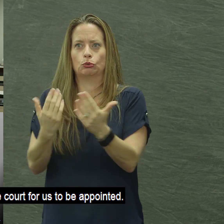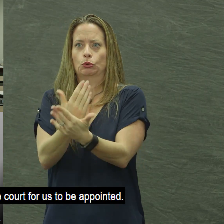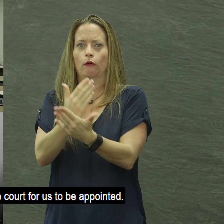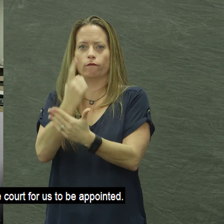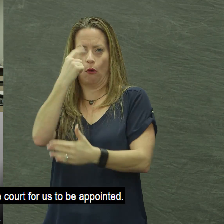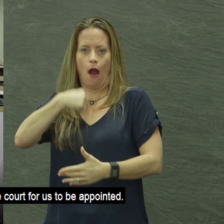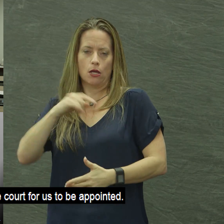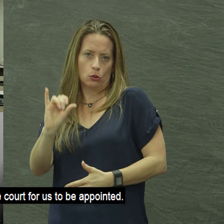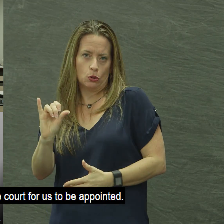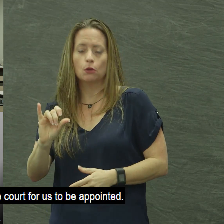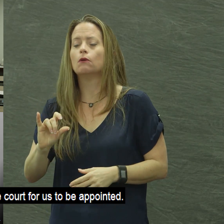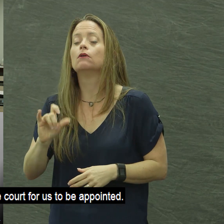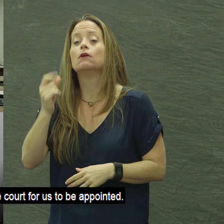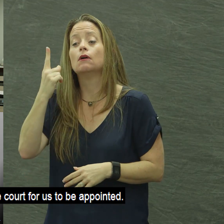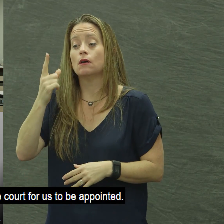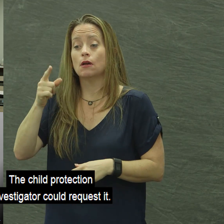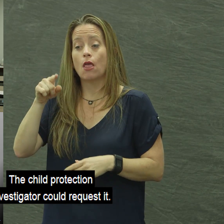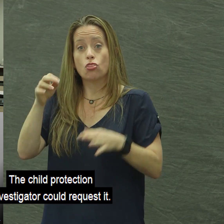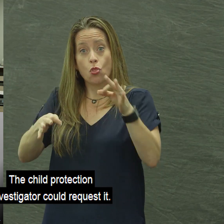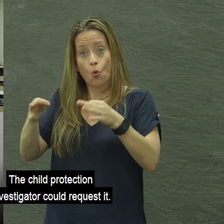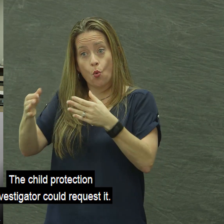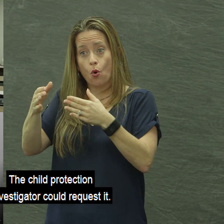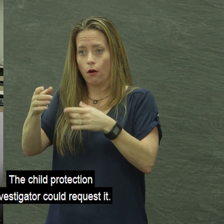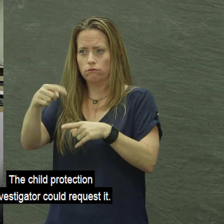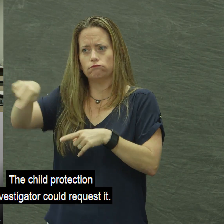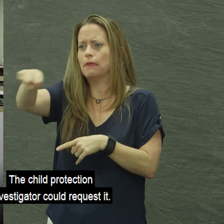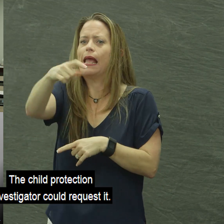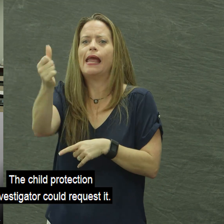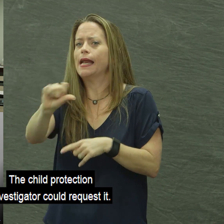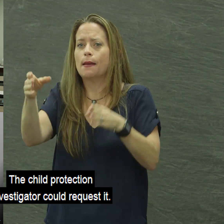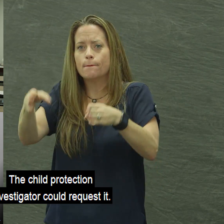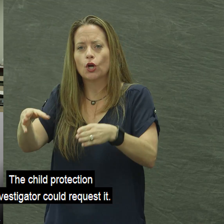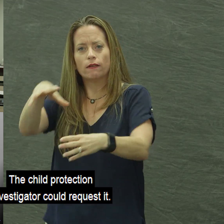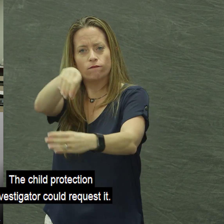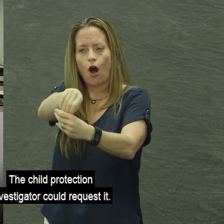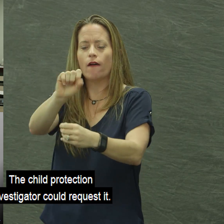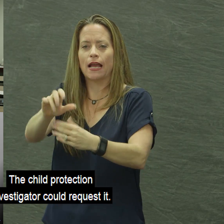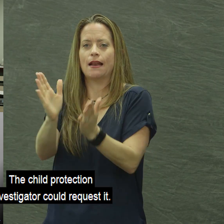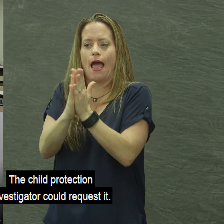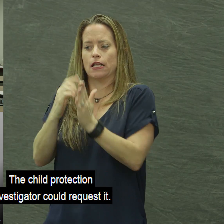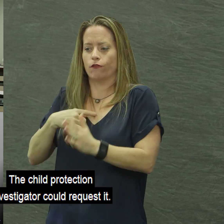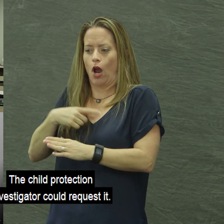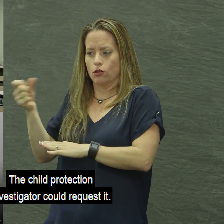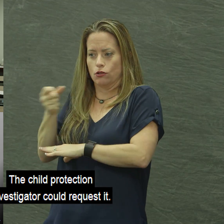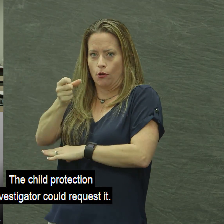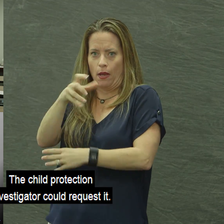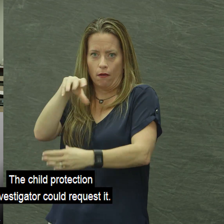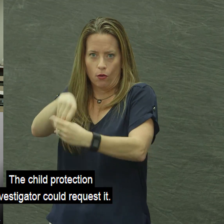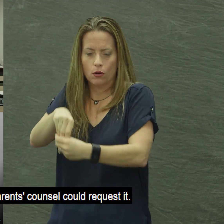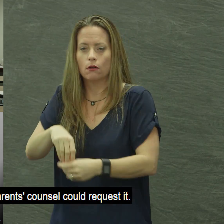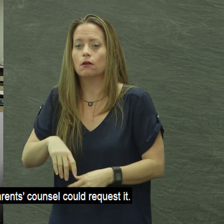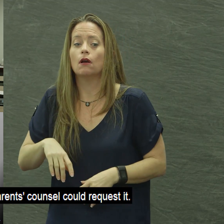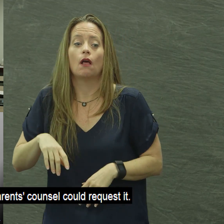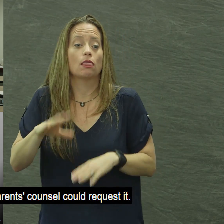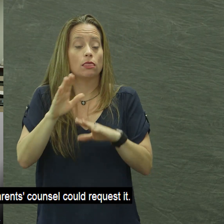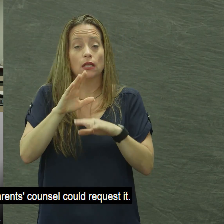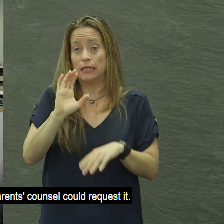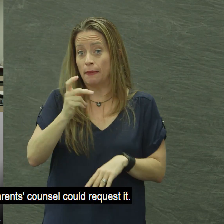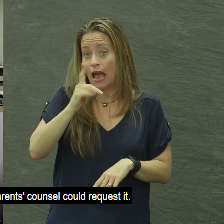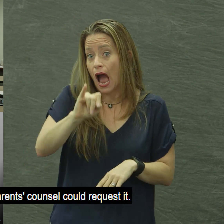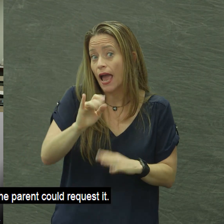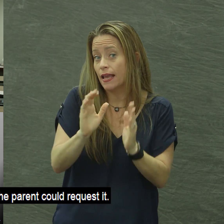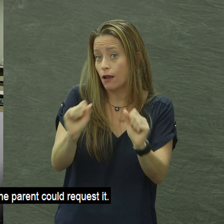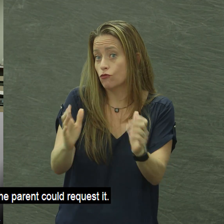in the court for us to be appointed. The child protection investigator could request it, the parents' counsel